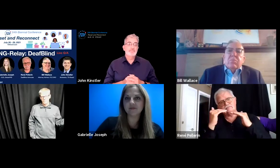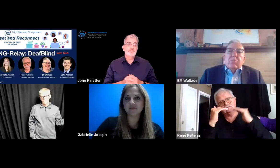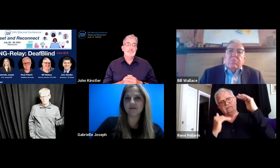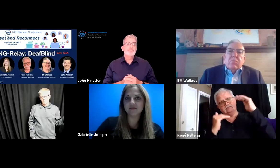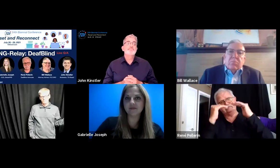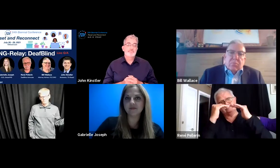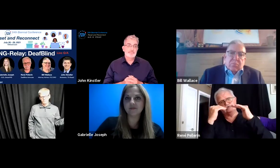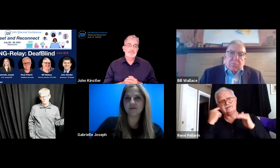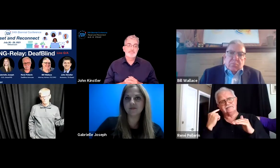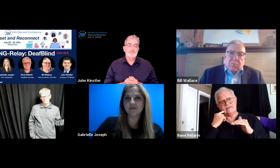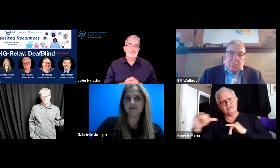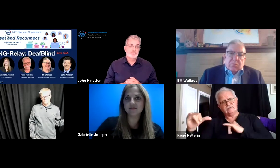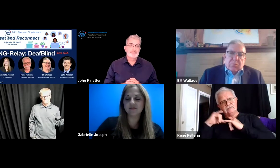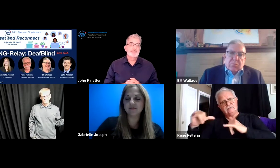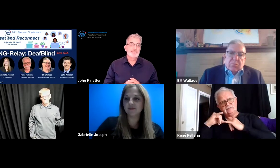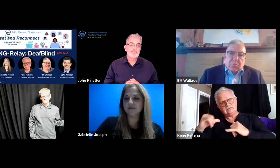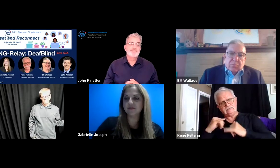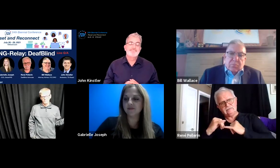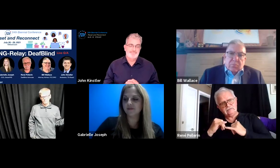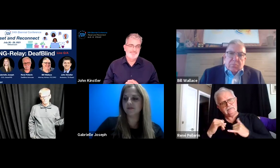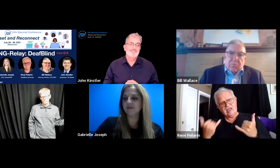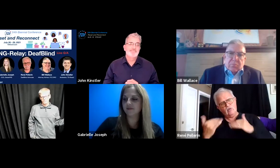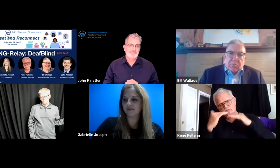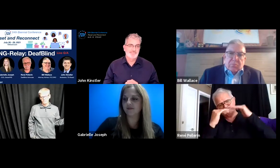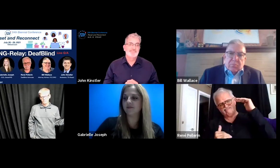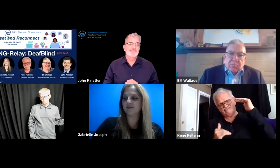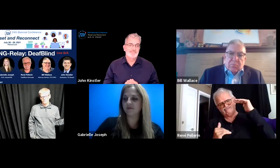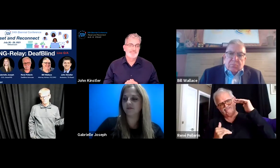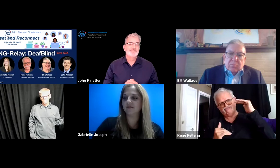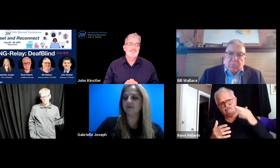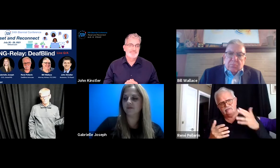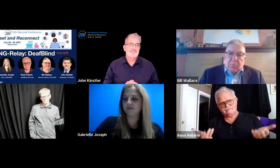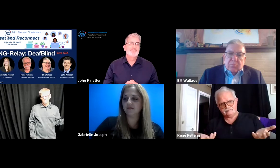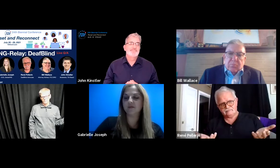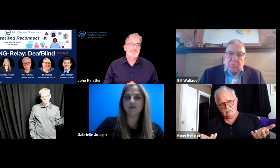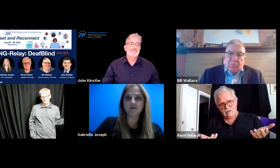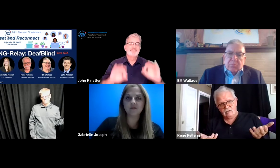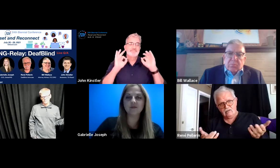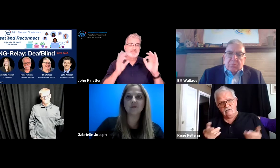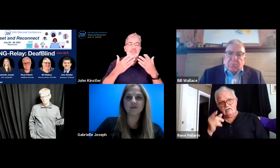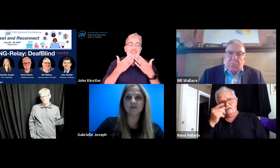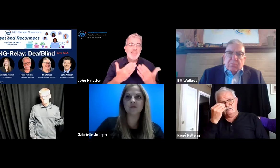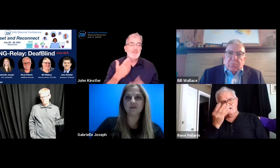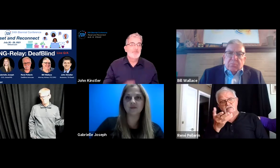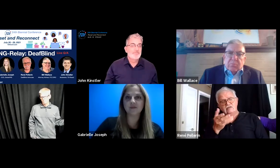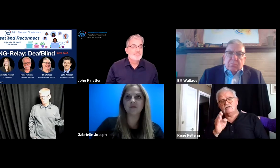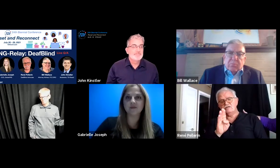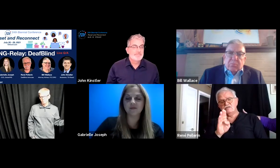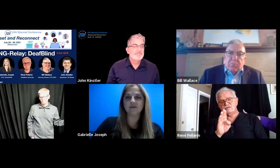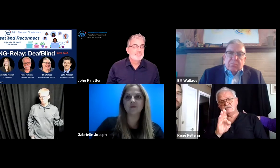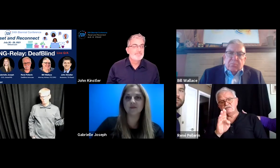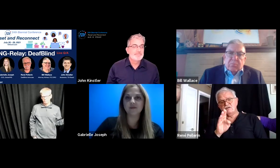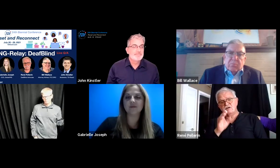out what we're going to do for the future so we can make sure it's equitable for deafblind people as well as deaf people. Because right now, there's no